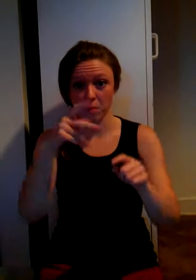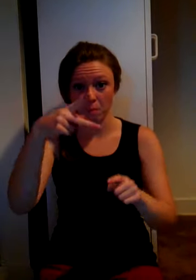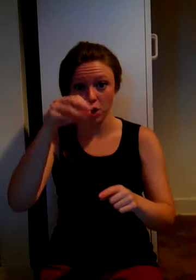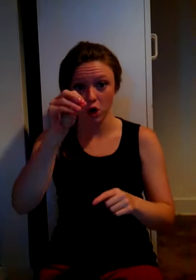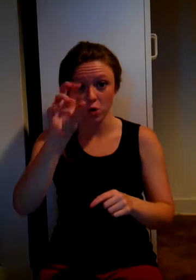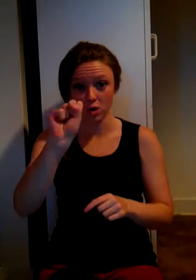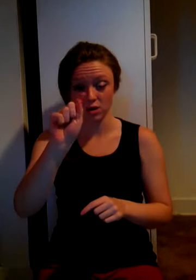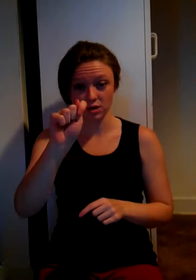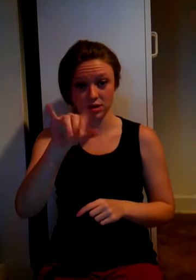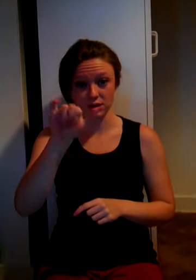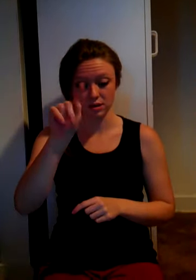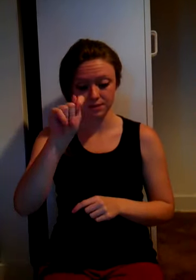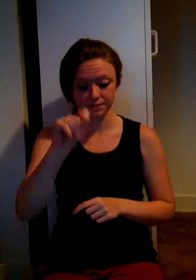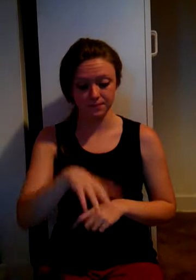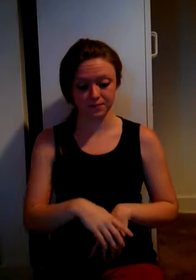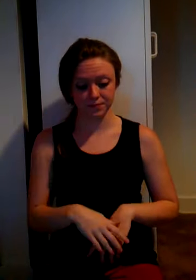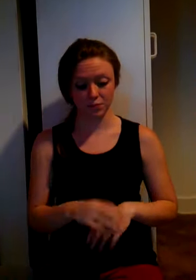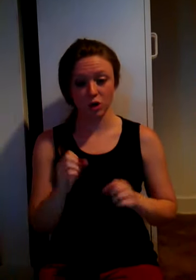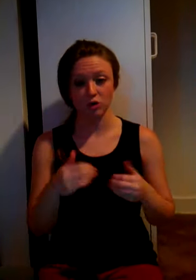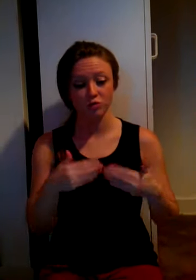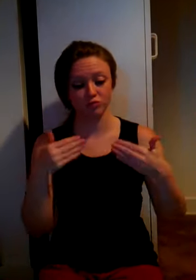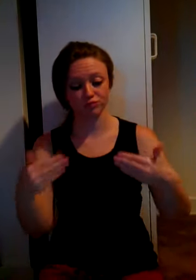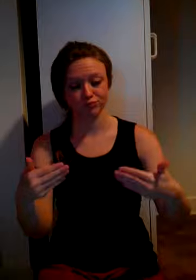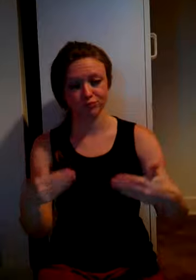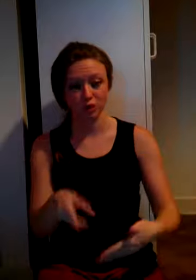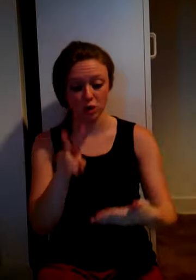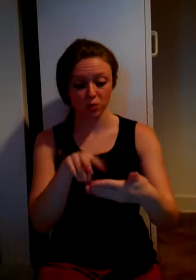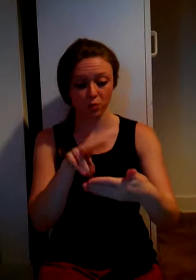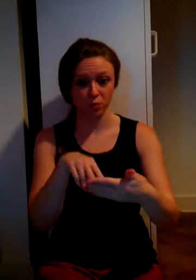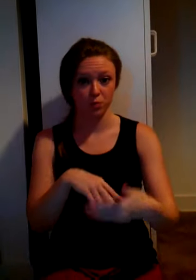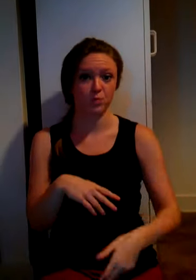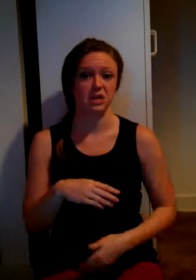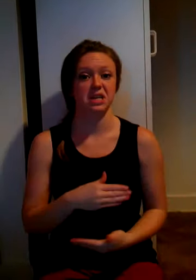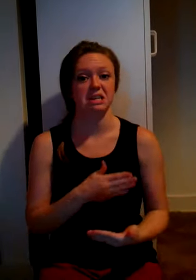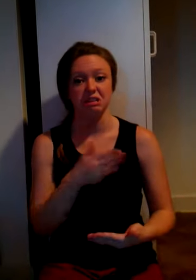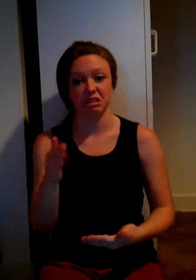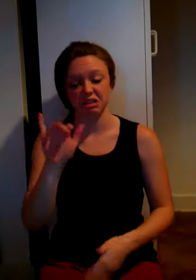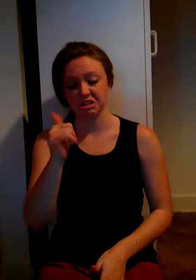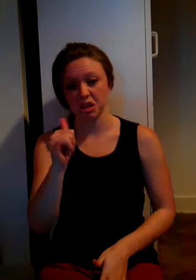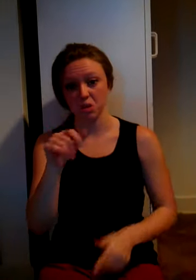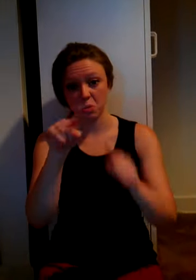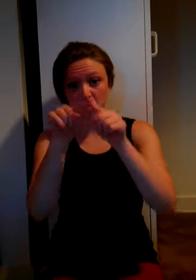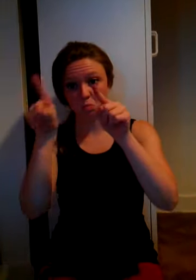talk about it together, okay? So go ahead and read to the next post-it, and we'll talk about what you infer.